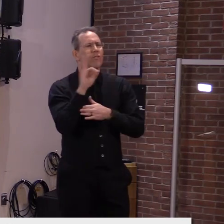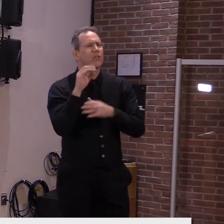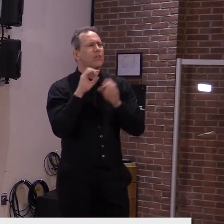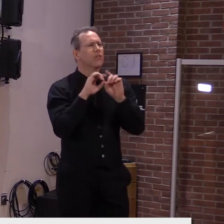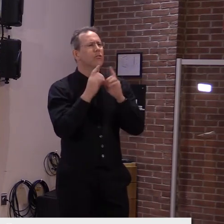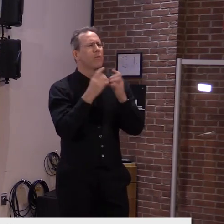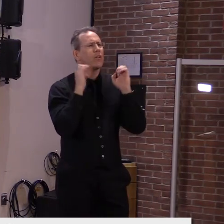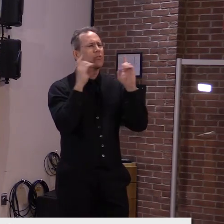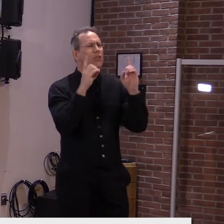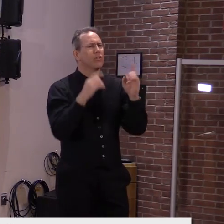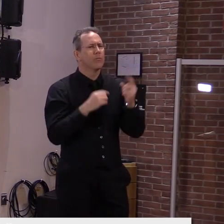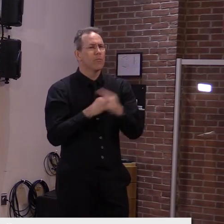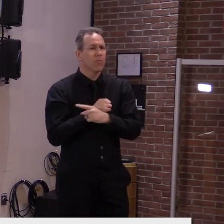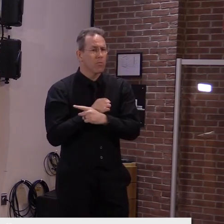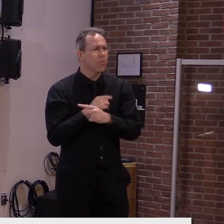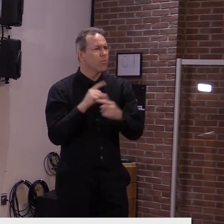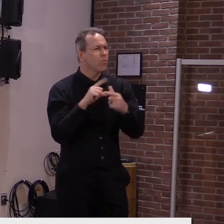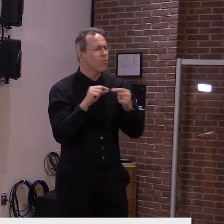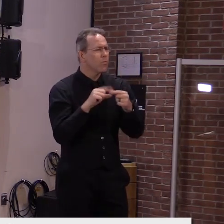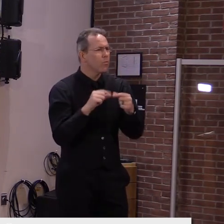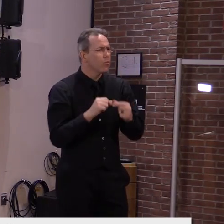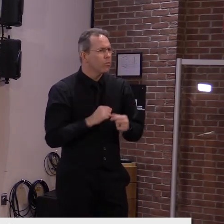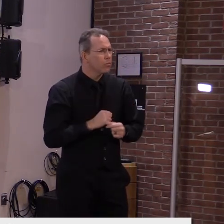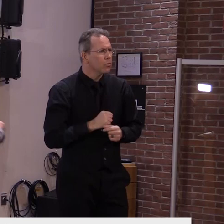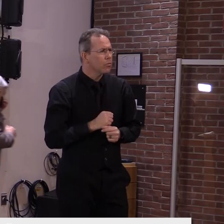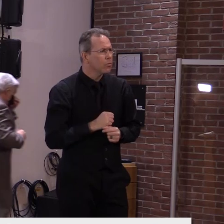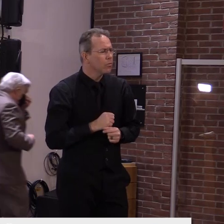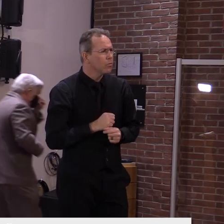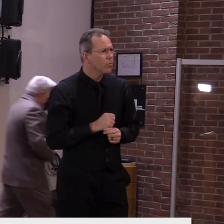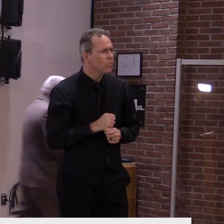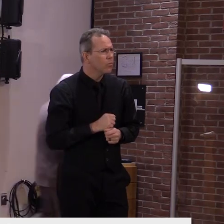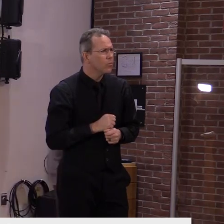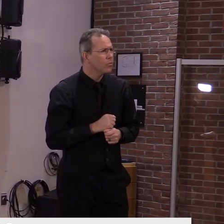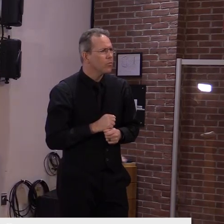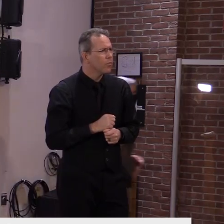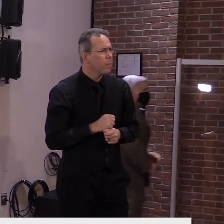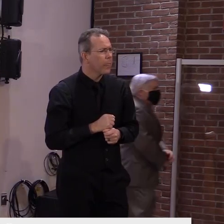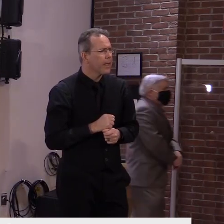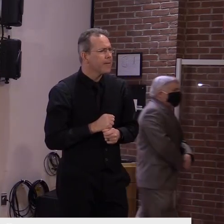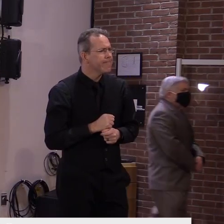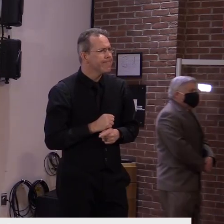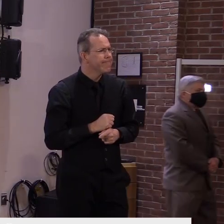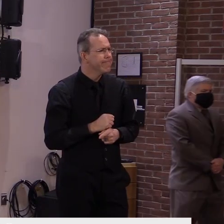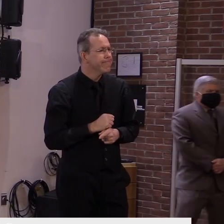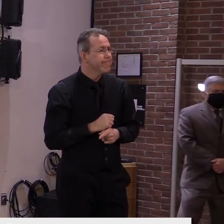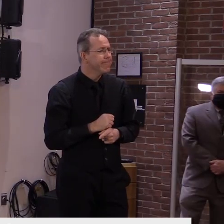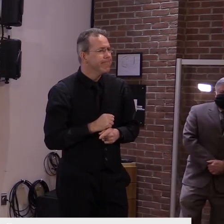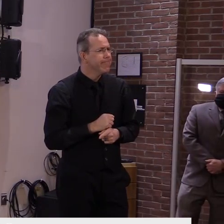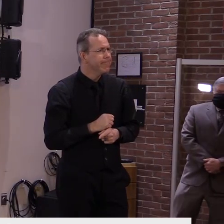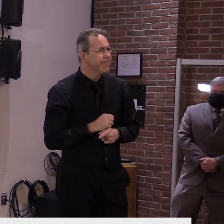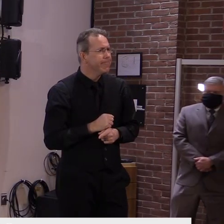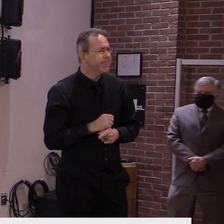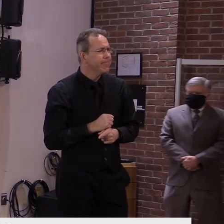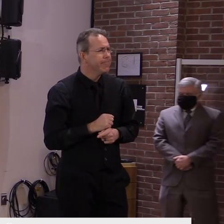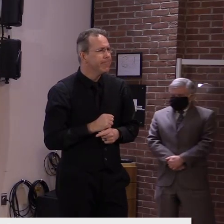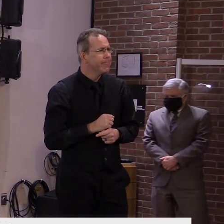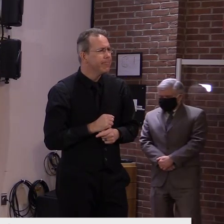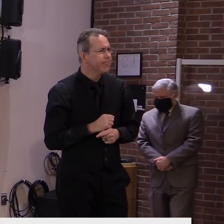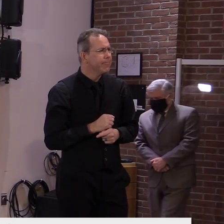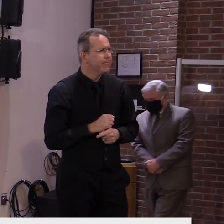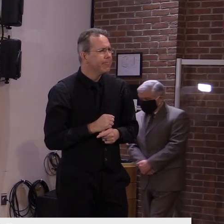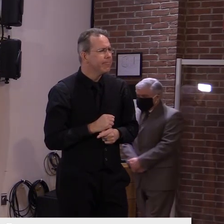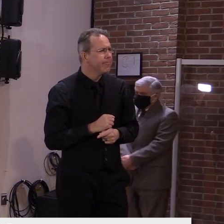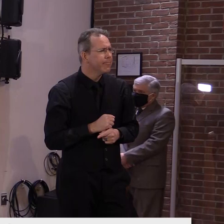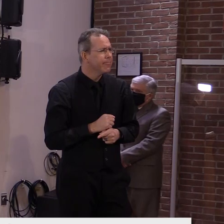surveillance testing in schools if some choose not to get vaccinated? Will that program, surveillance testing, eventually go